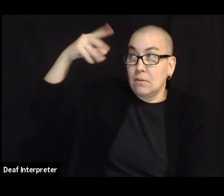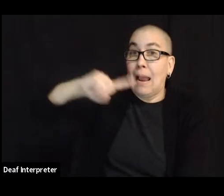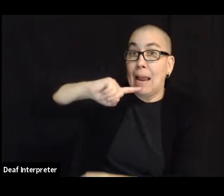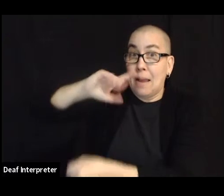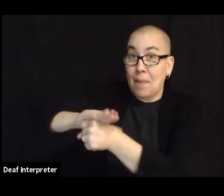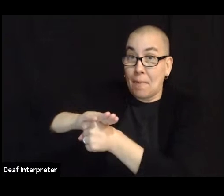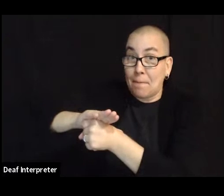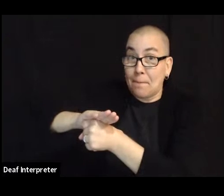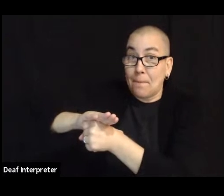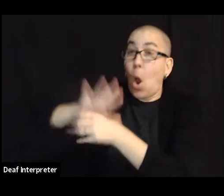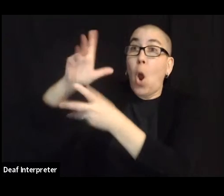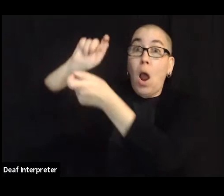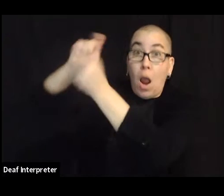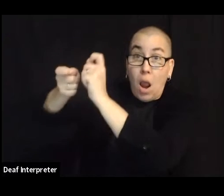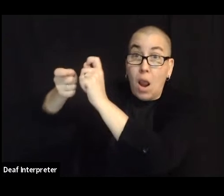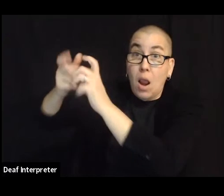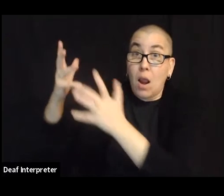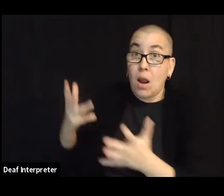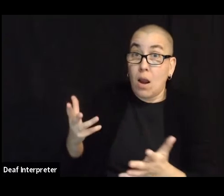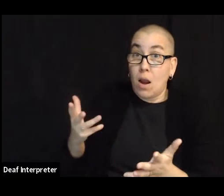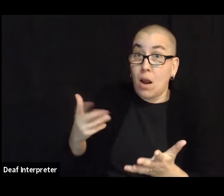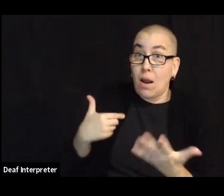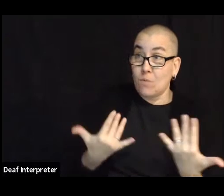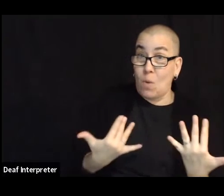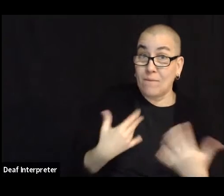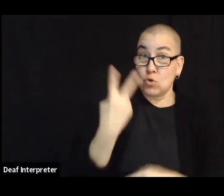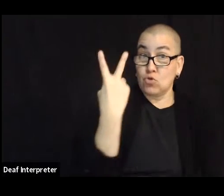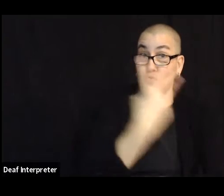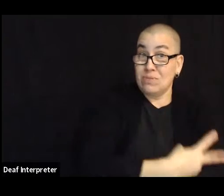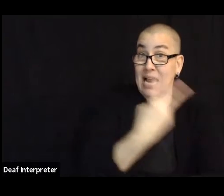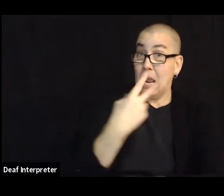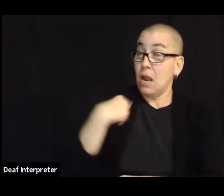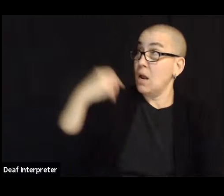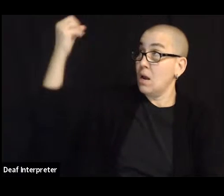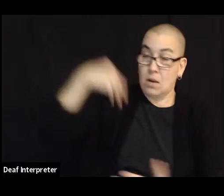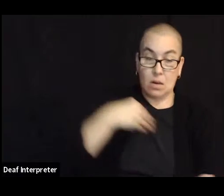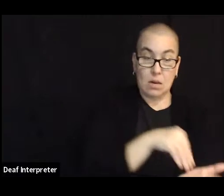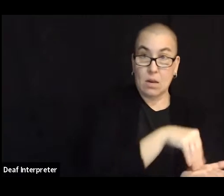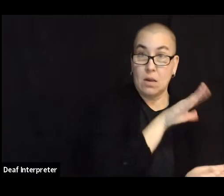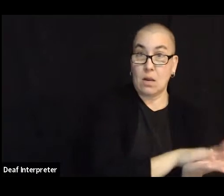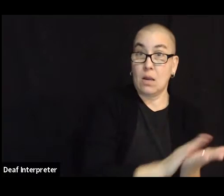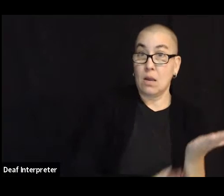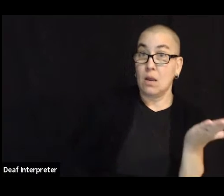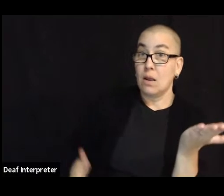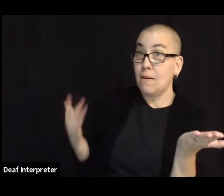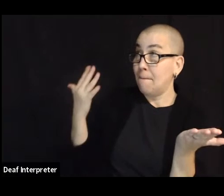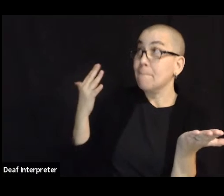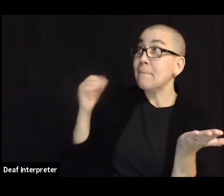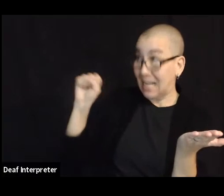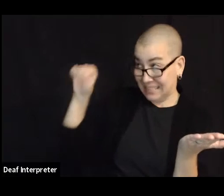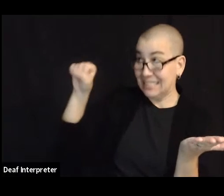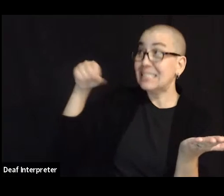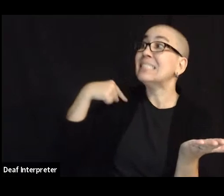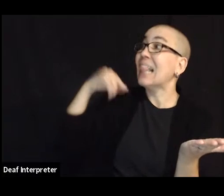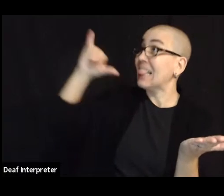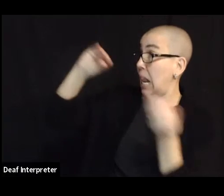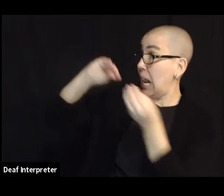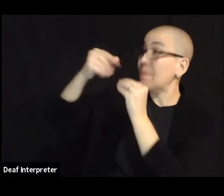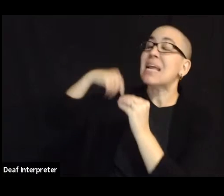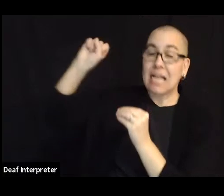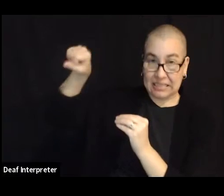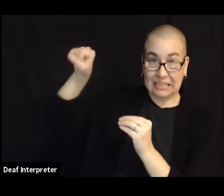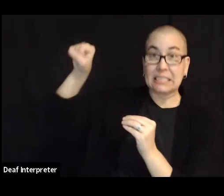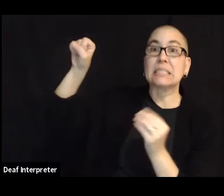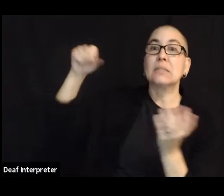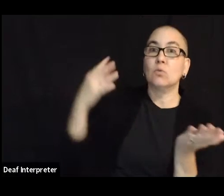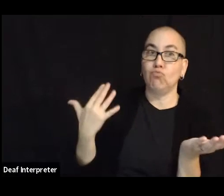it into the system, place an order, then it gets shipped starting on